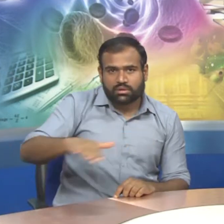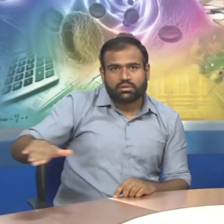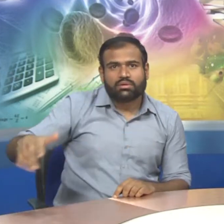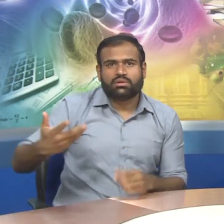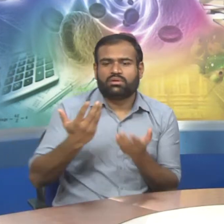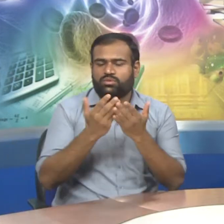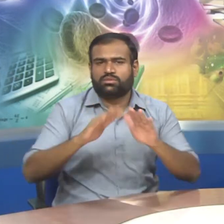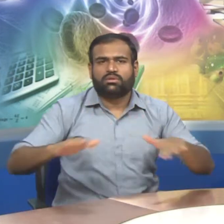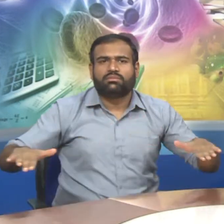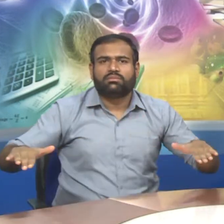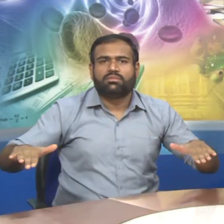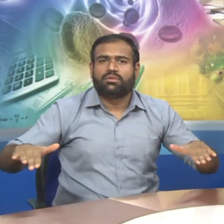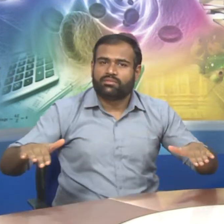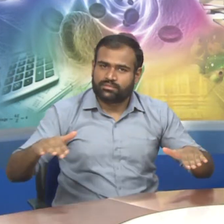For students.